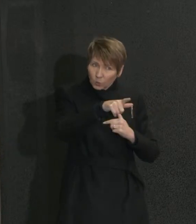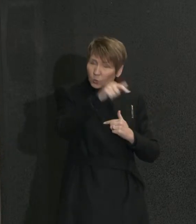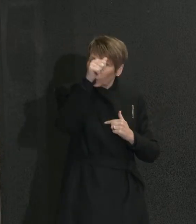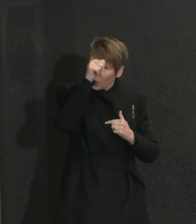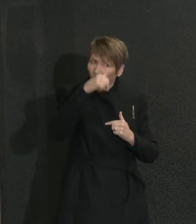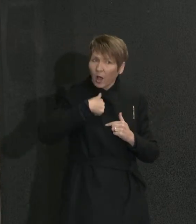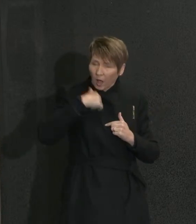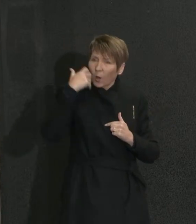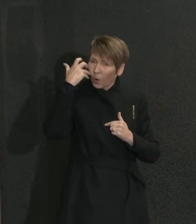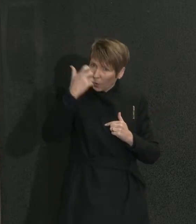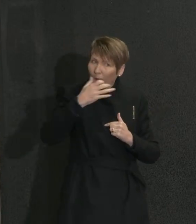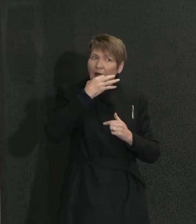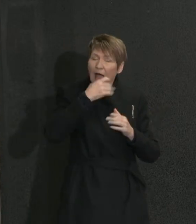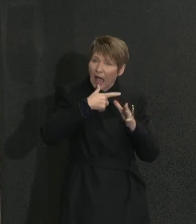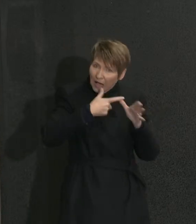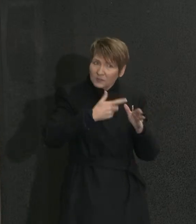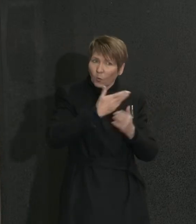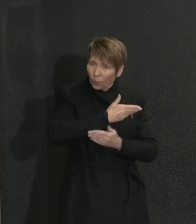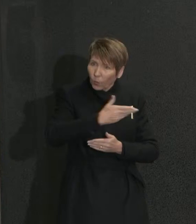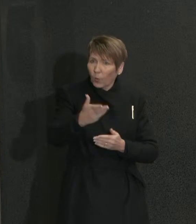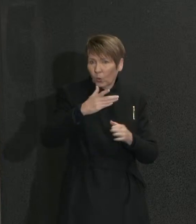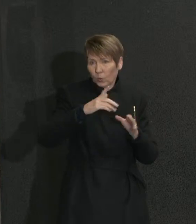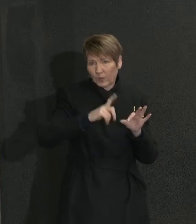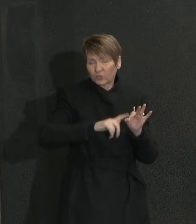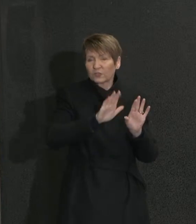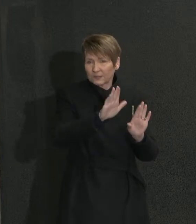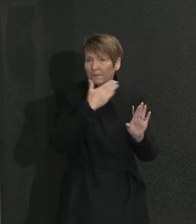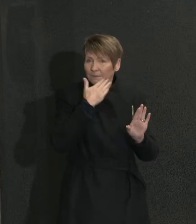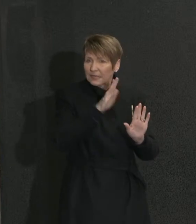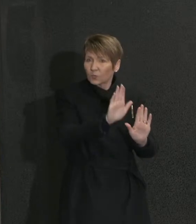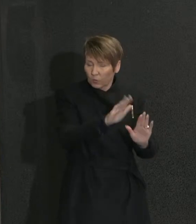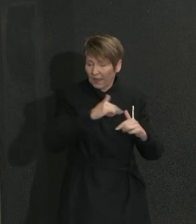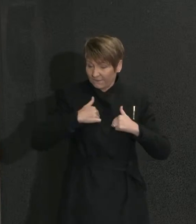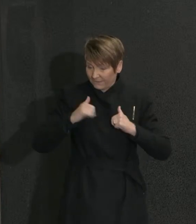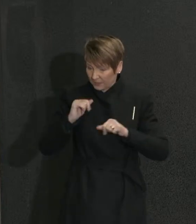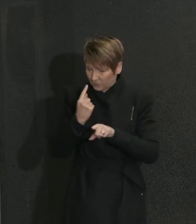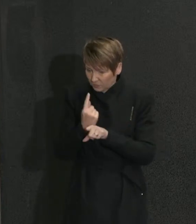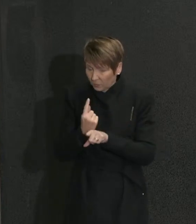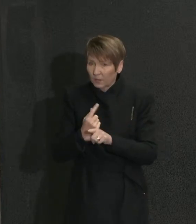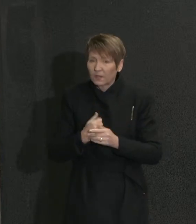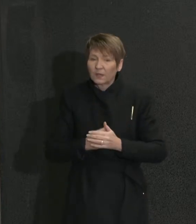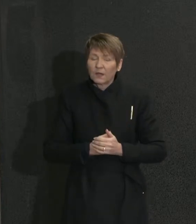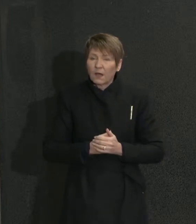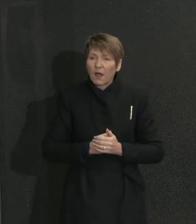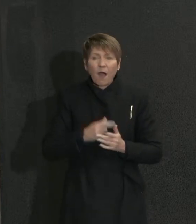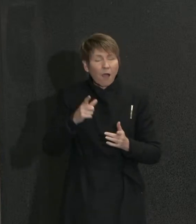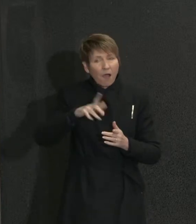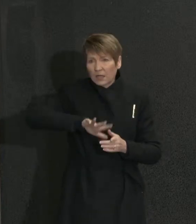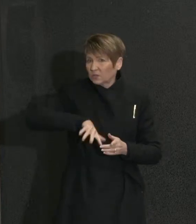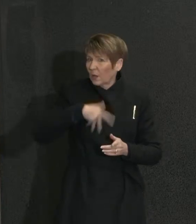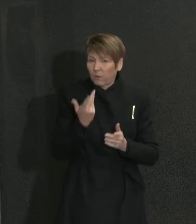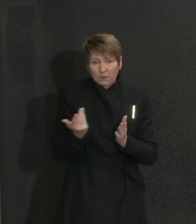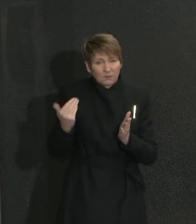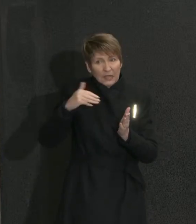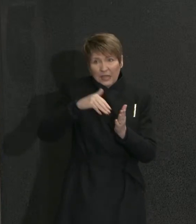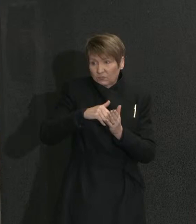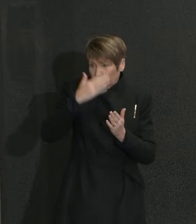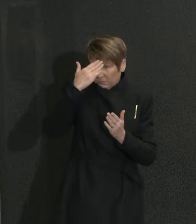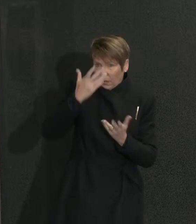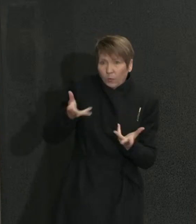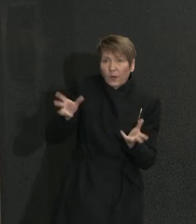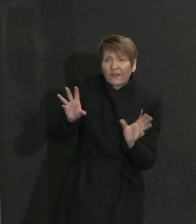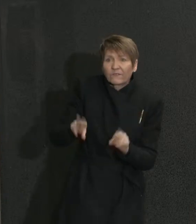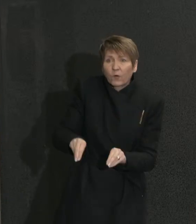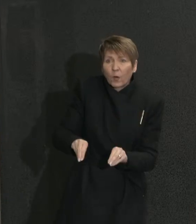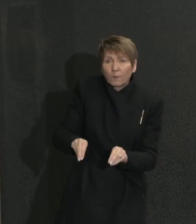It is pleasing that we don't have another 7 mystery cases or even one extra mystery case.